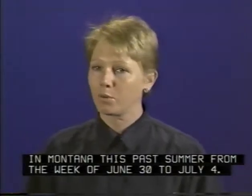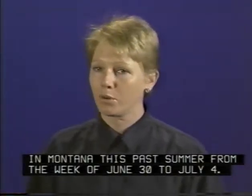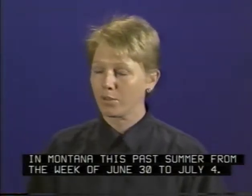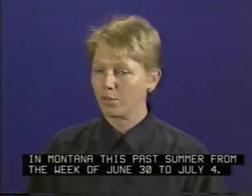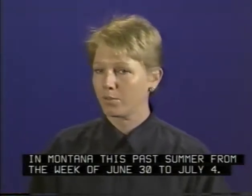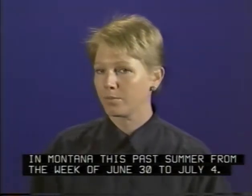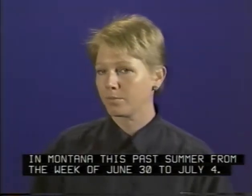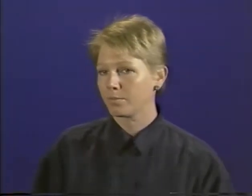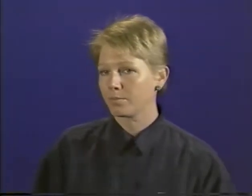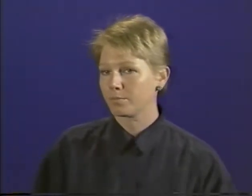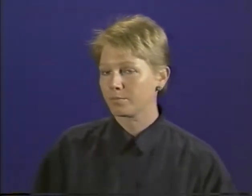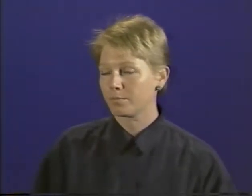4th.